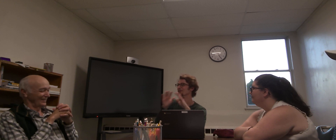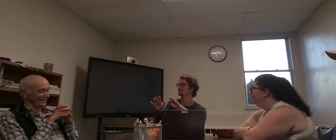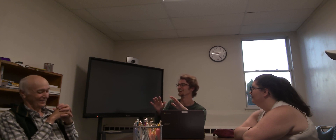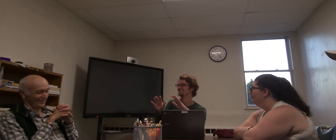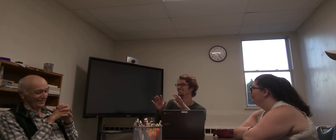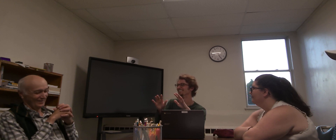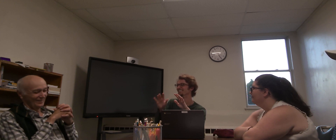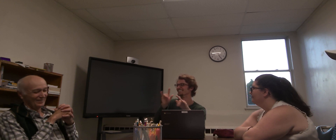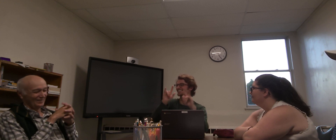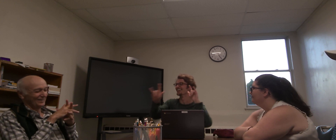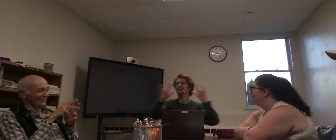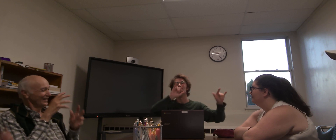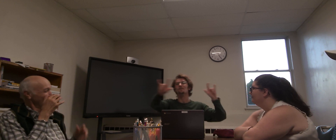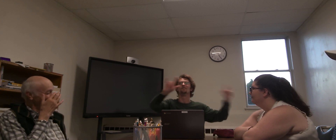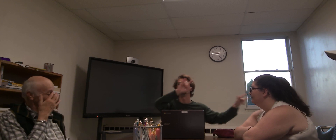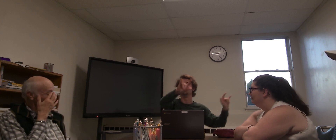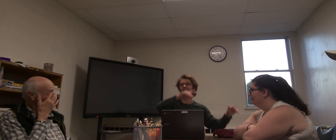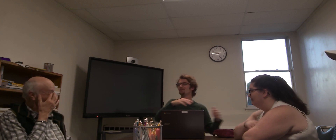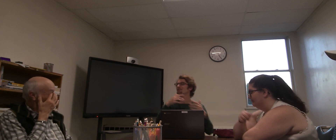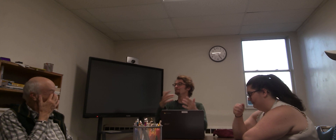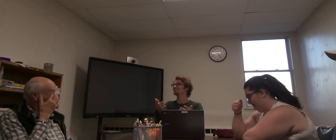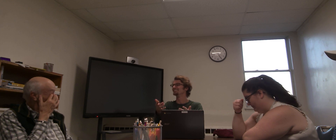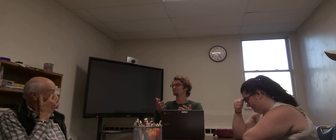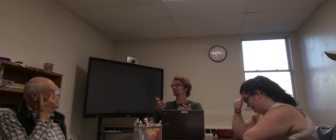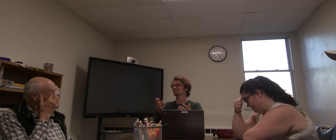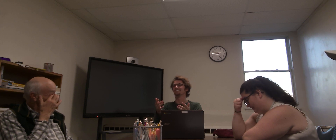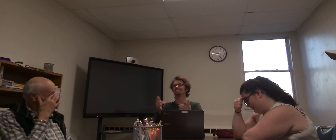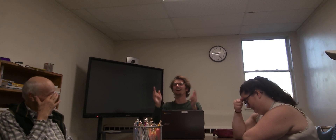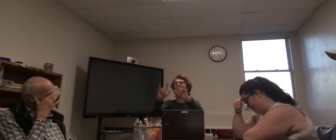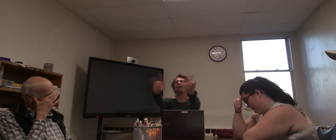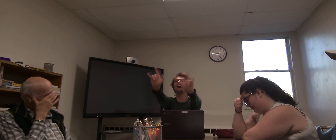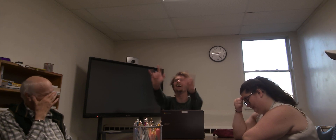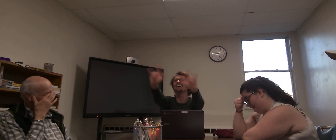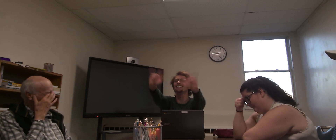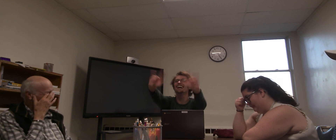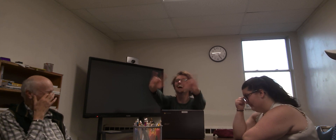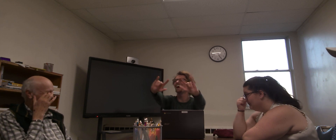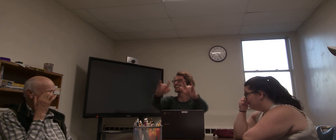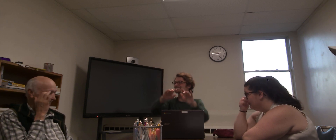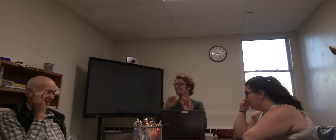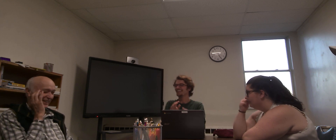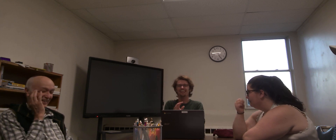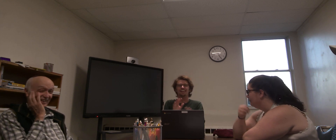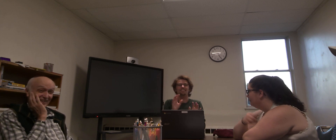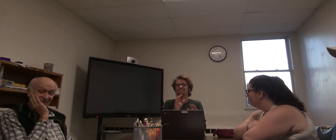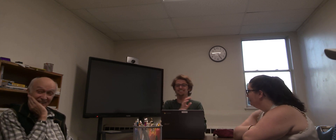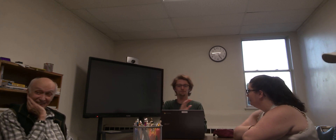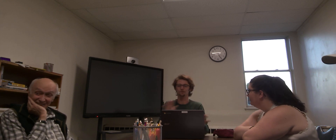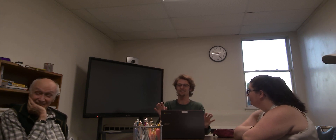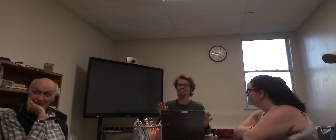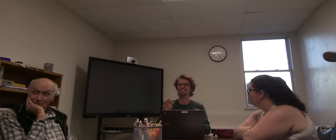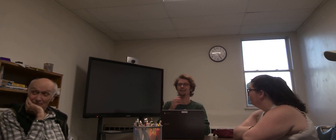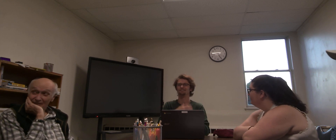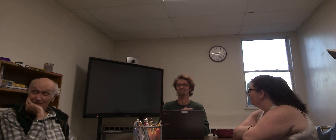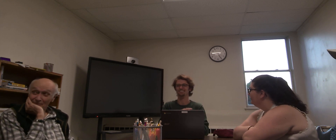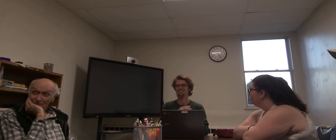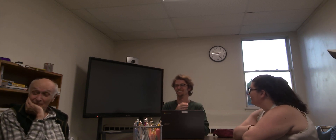want you to use it whenever I don't want you to meet a deaf person and say, like, oh, hi, like, that's weird, and it's happened to me so many